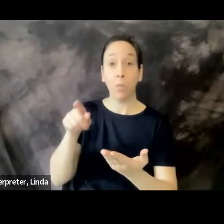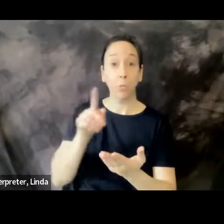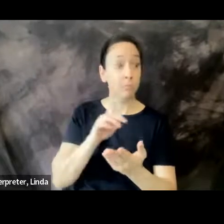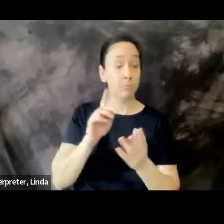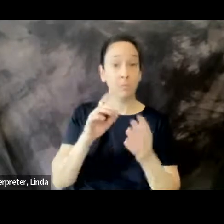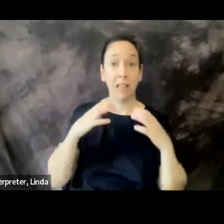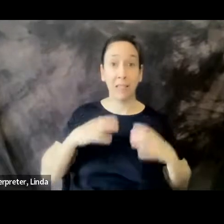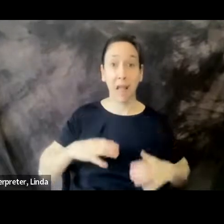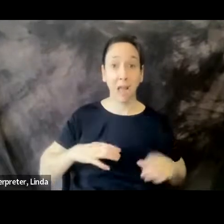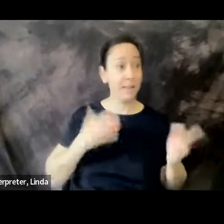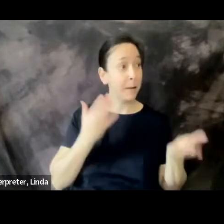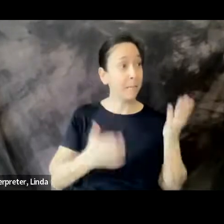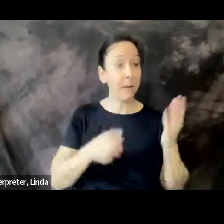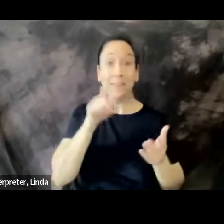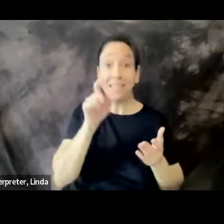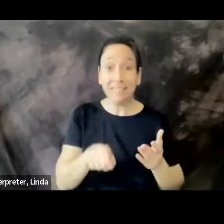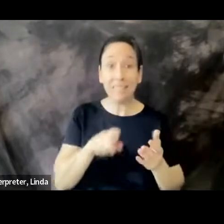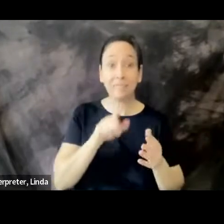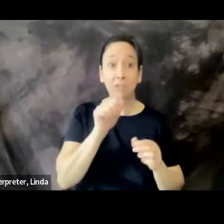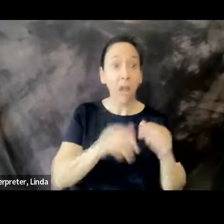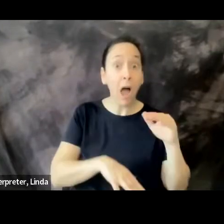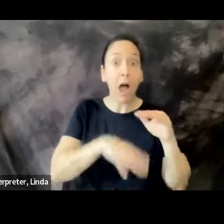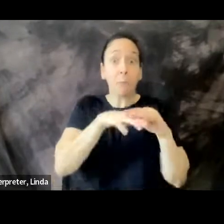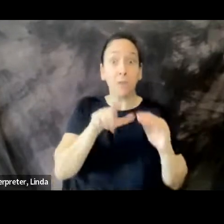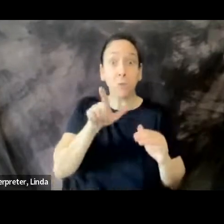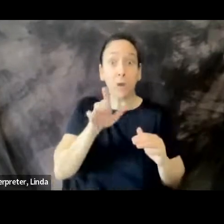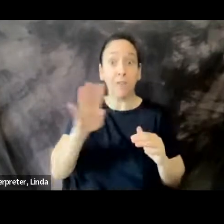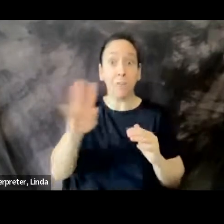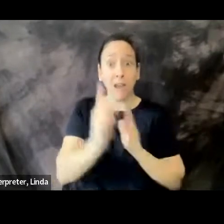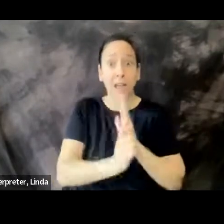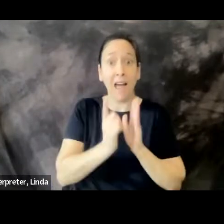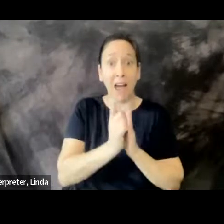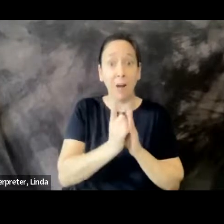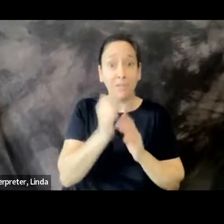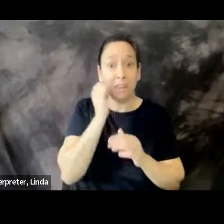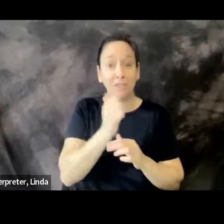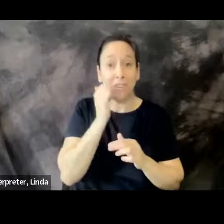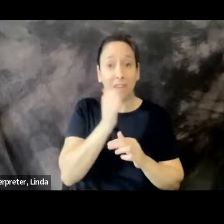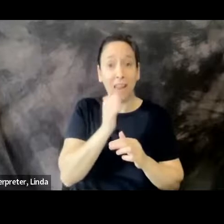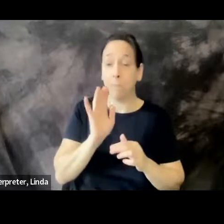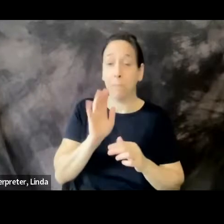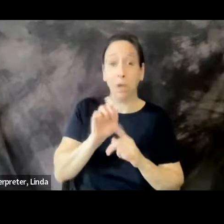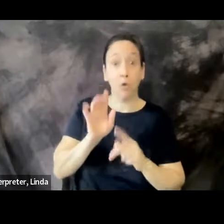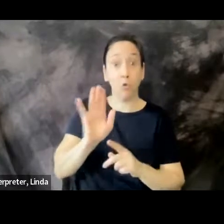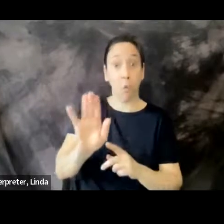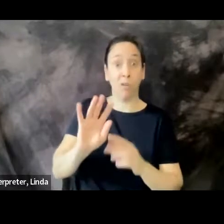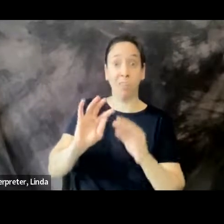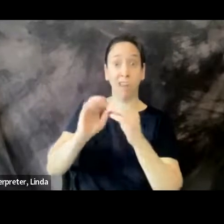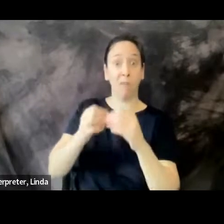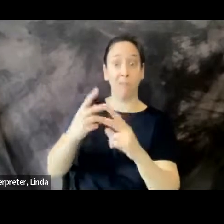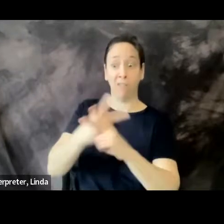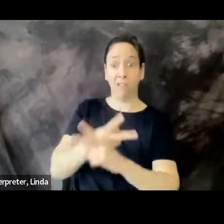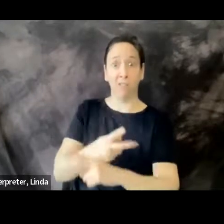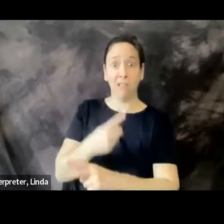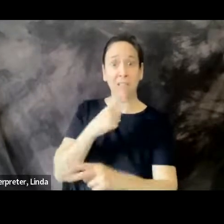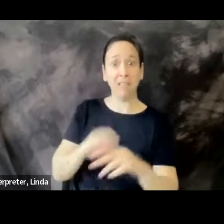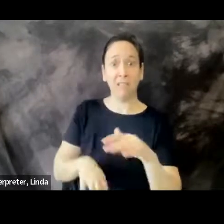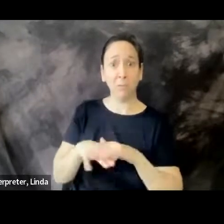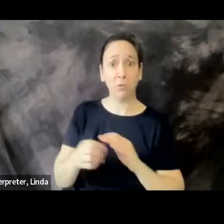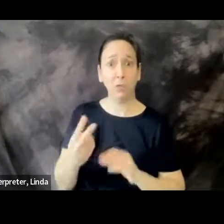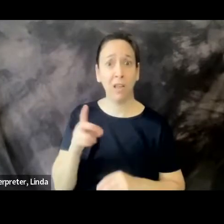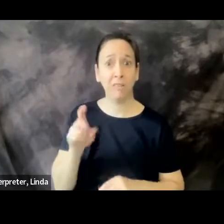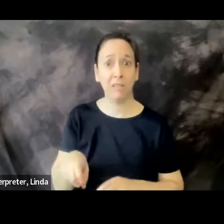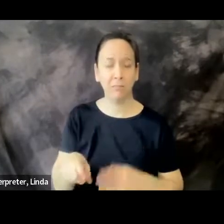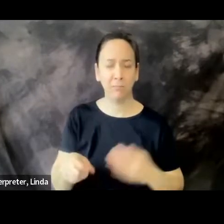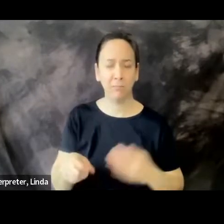up to 24 hours of care, but your algorithm has calculated that the person only needs 12. And so that's an